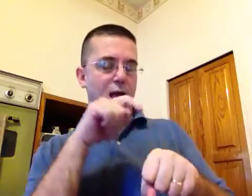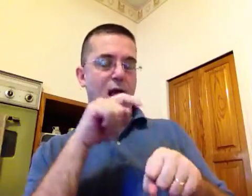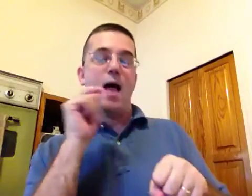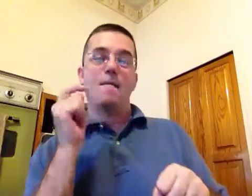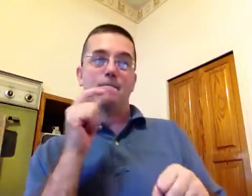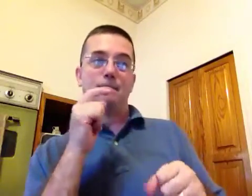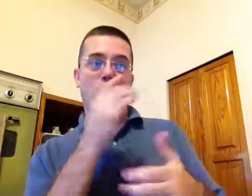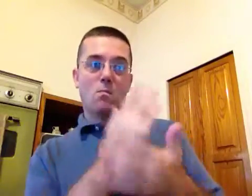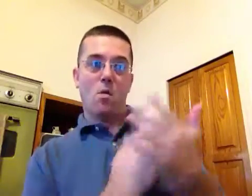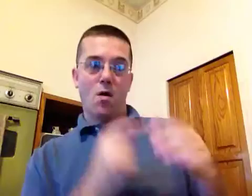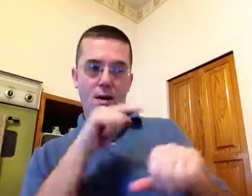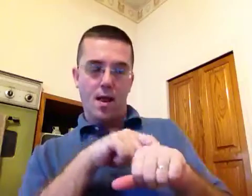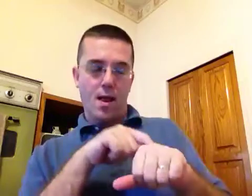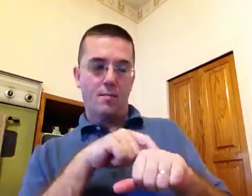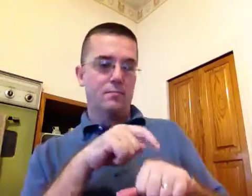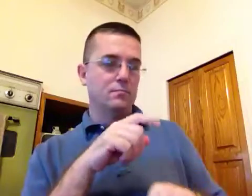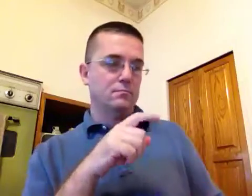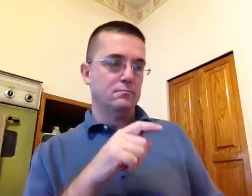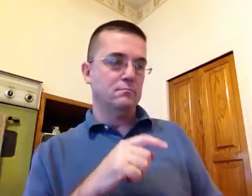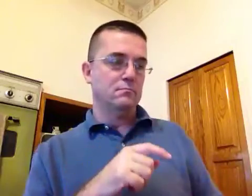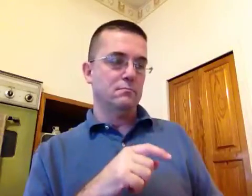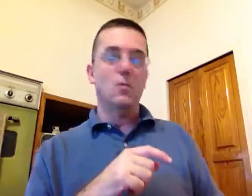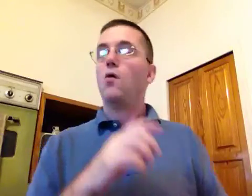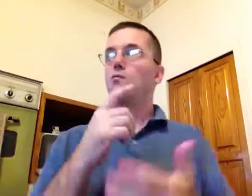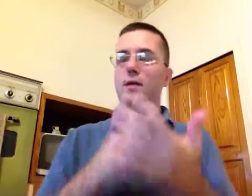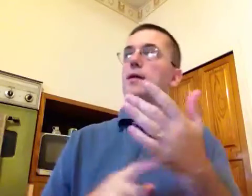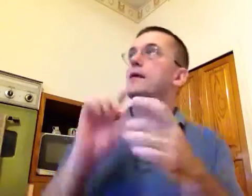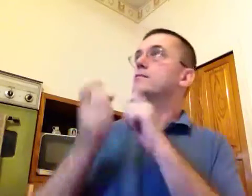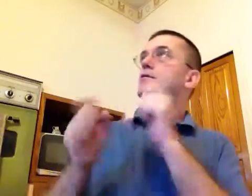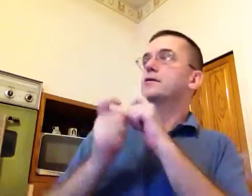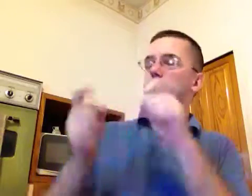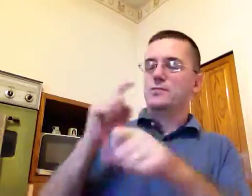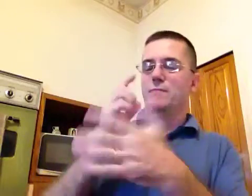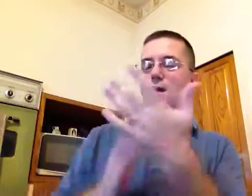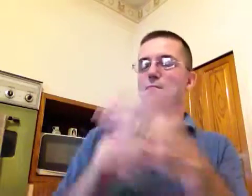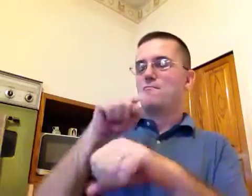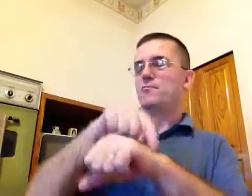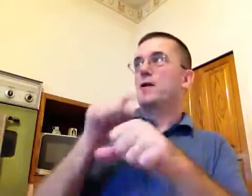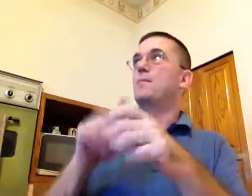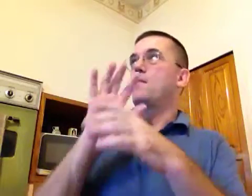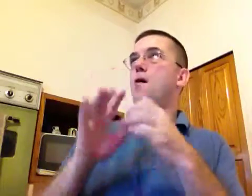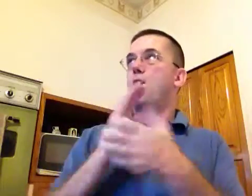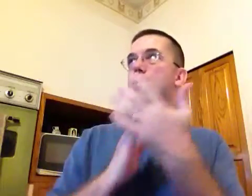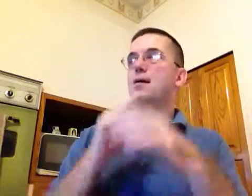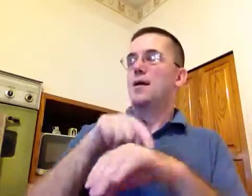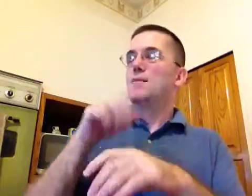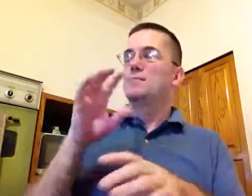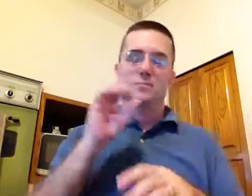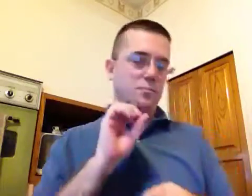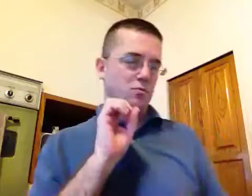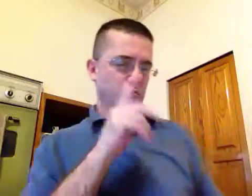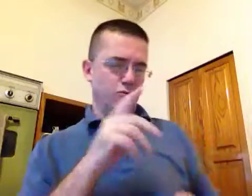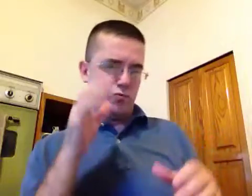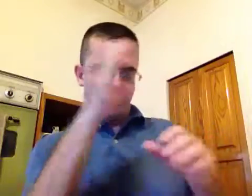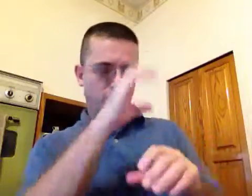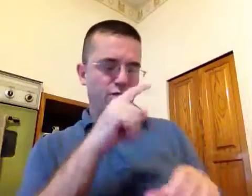completely. Mm-hmm. Are you looking for other stuff to go with it? I'm sorry? You said you're self-employed, so you're looking for other stuff to go with it? No, we're